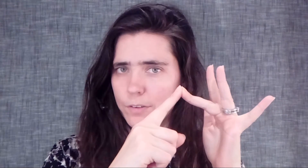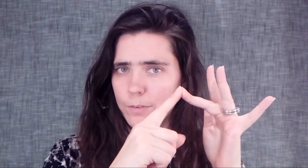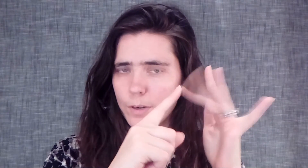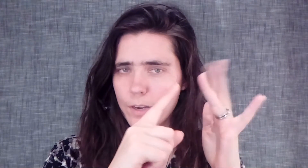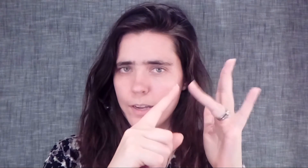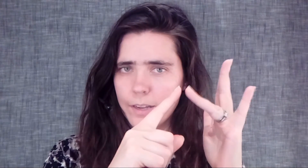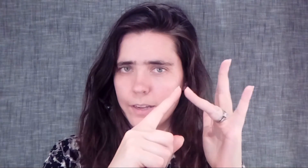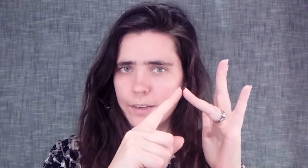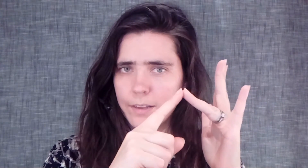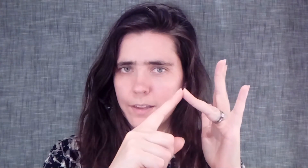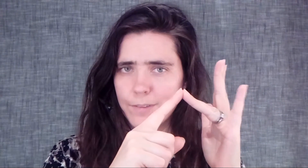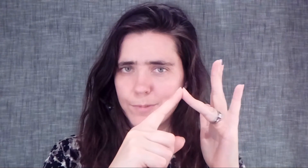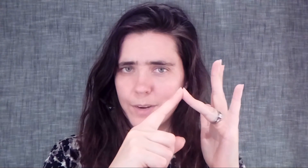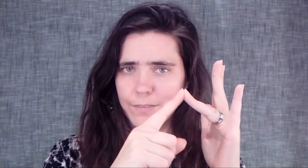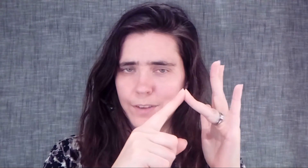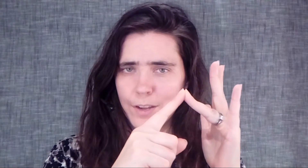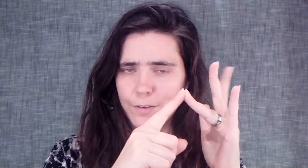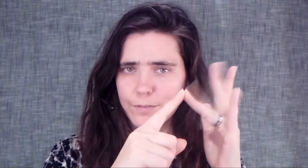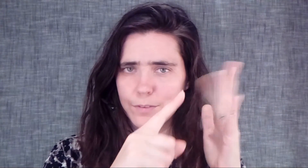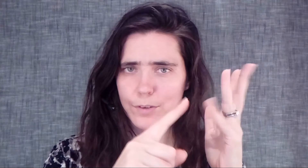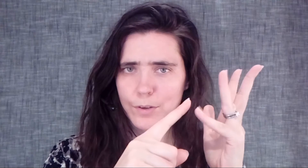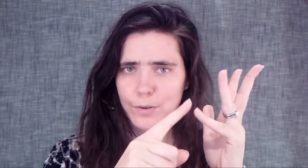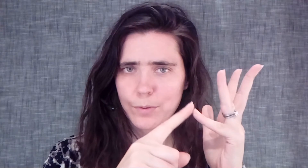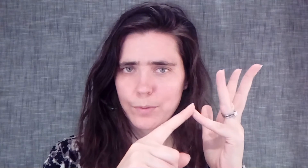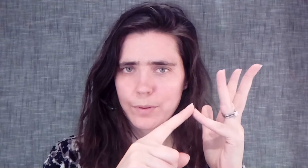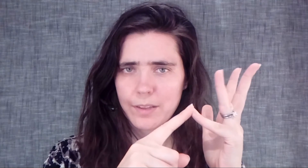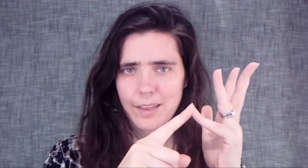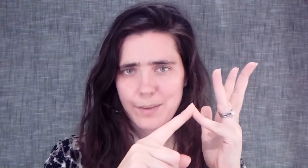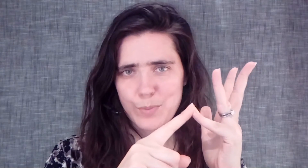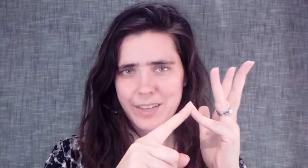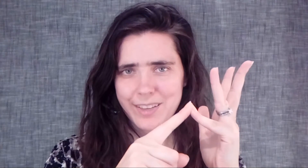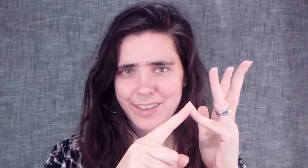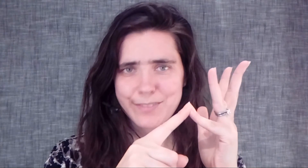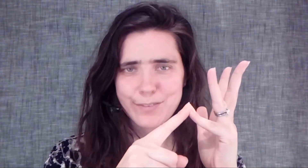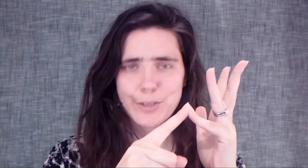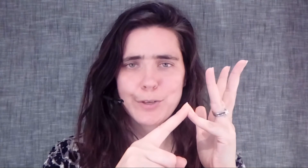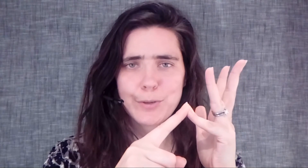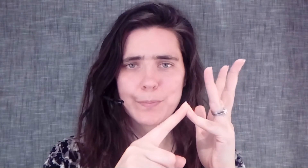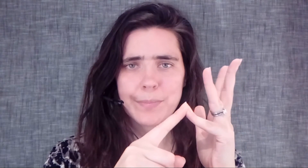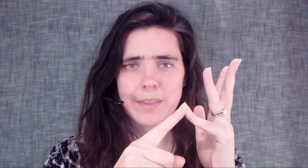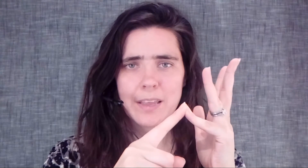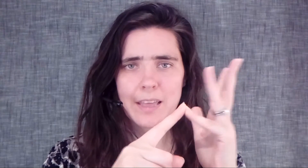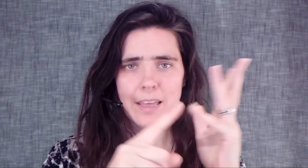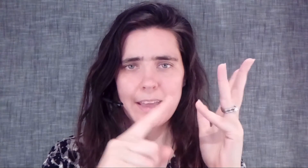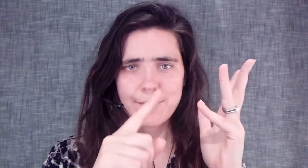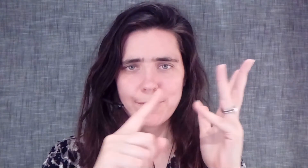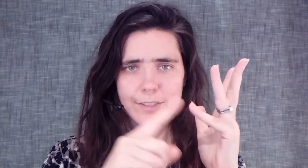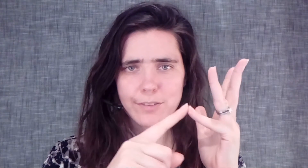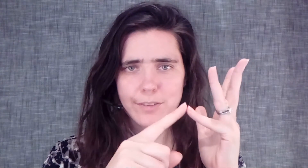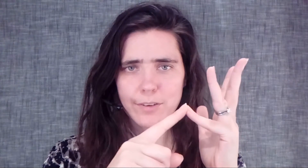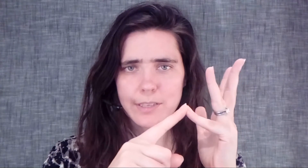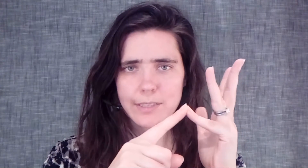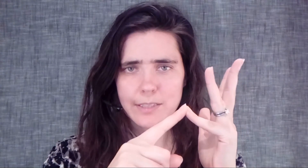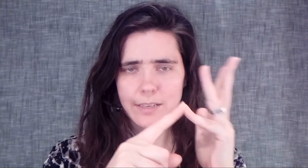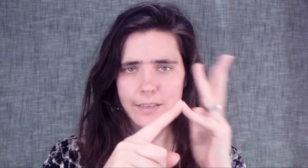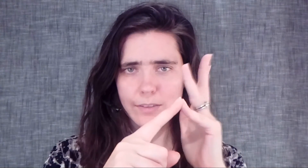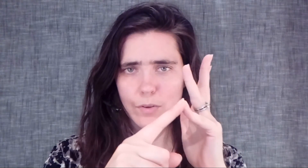for I, ring finger for O, and pinky for U. And what you'll notice is